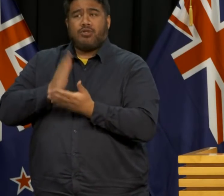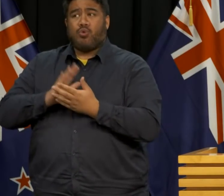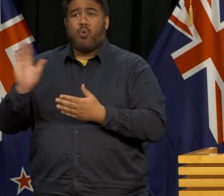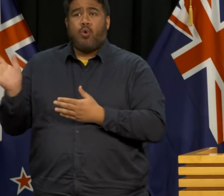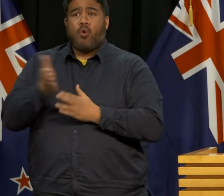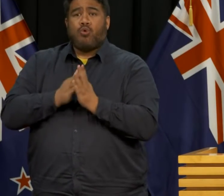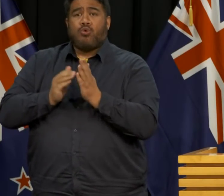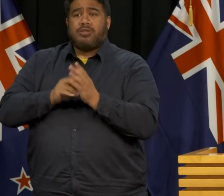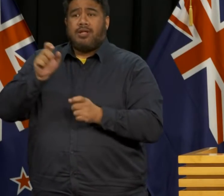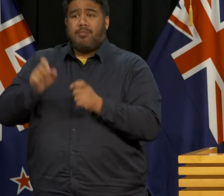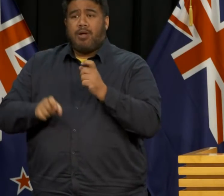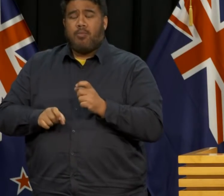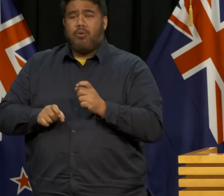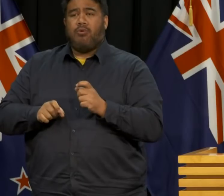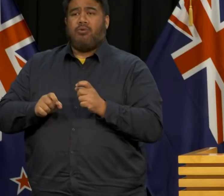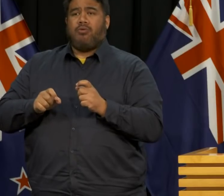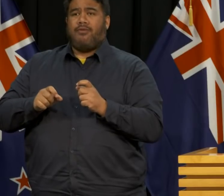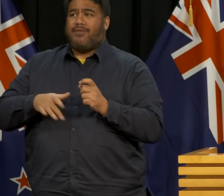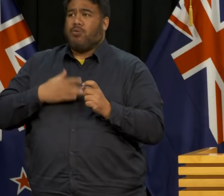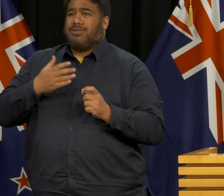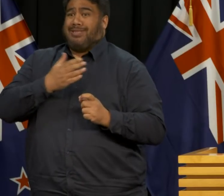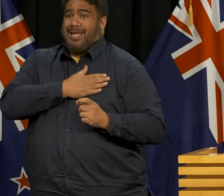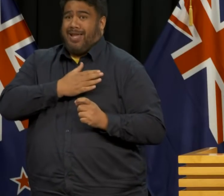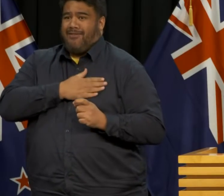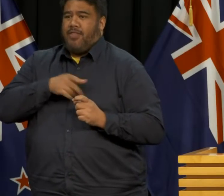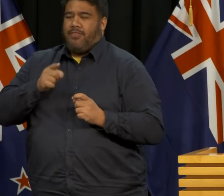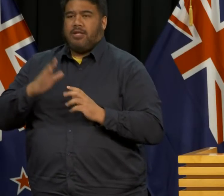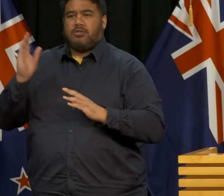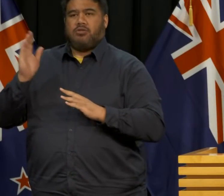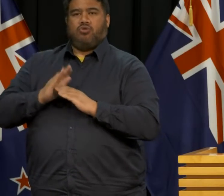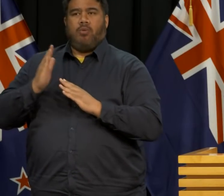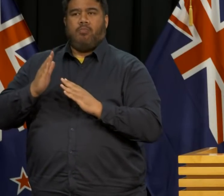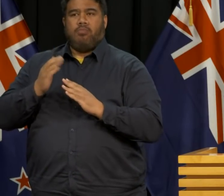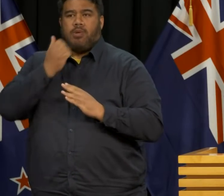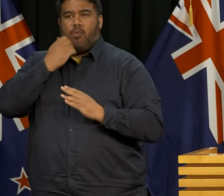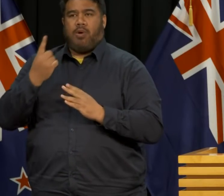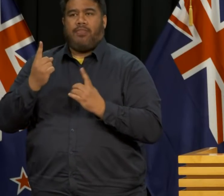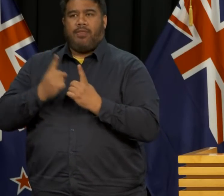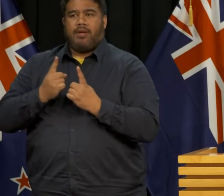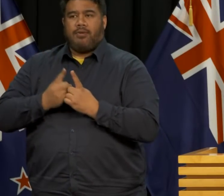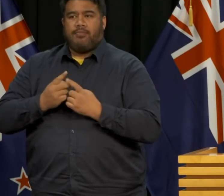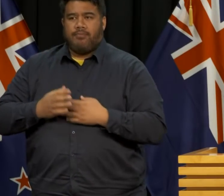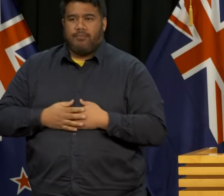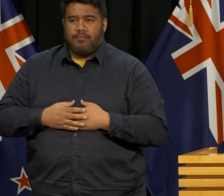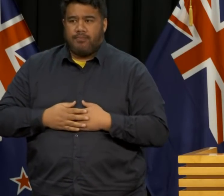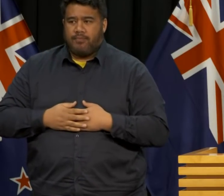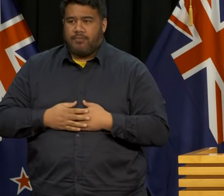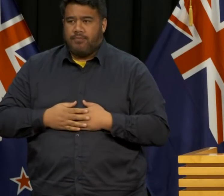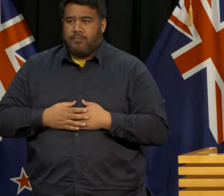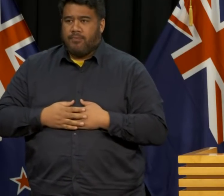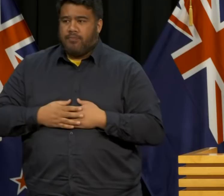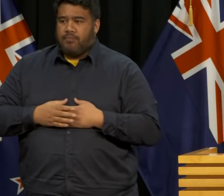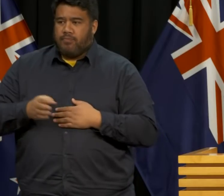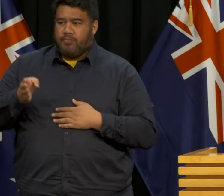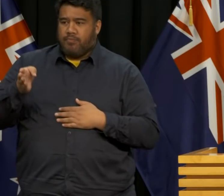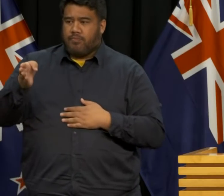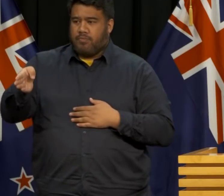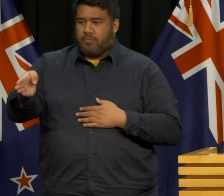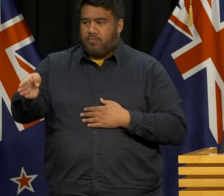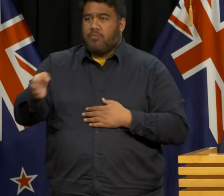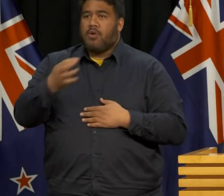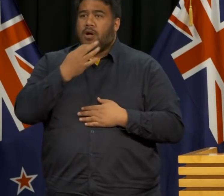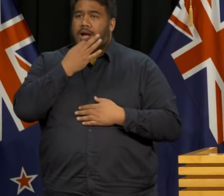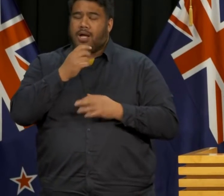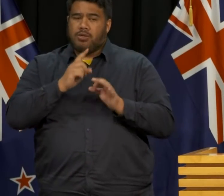focused on the most important issue of the day, which is to keep people safe from COVID-19. What is the correct